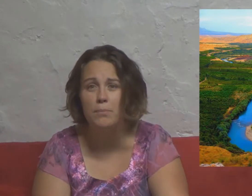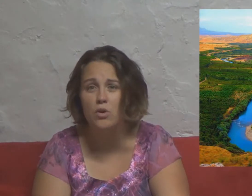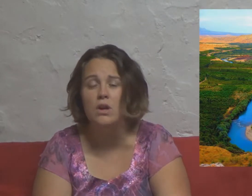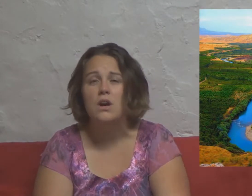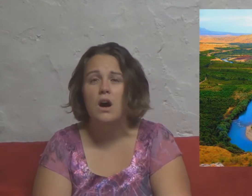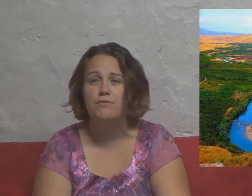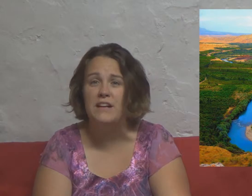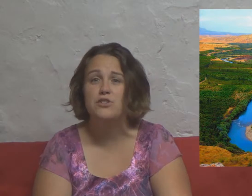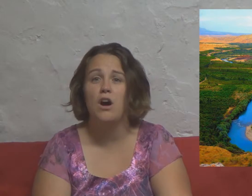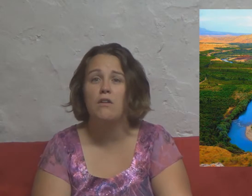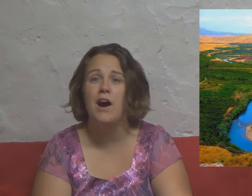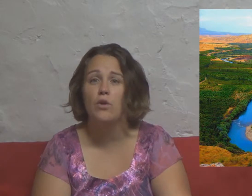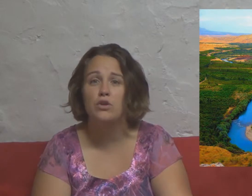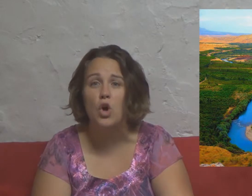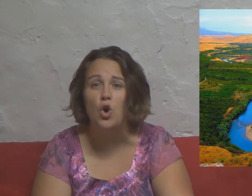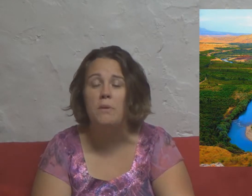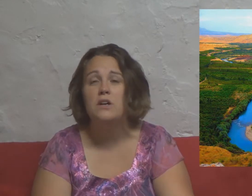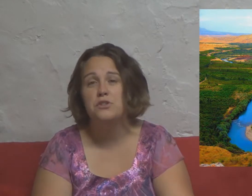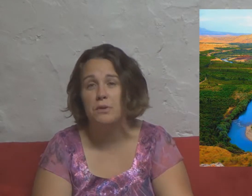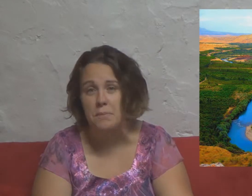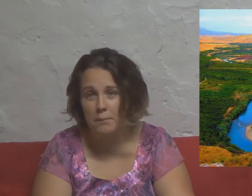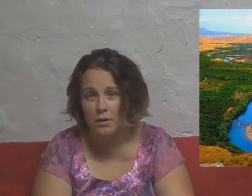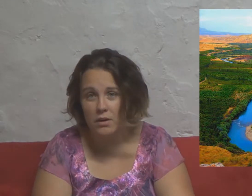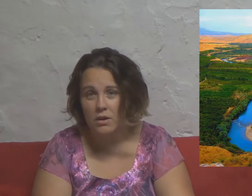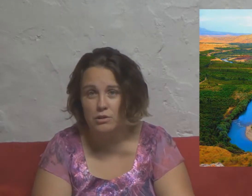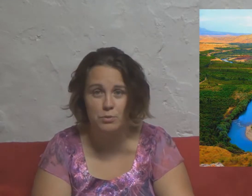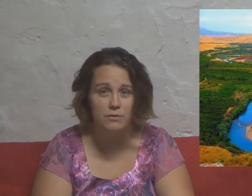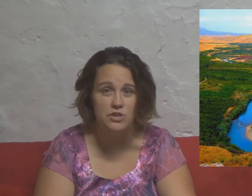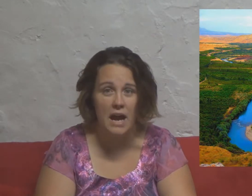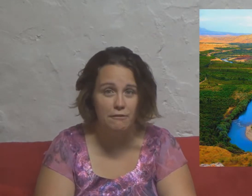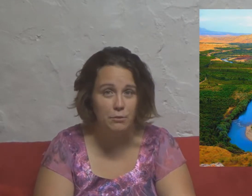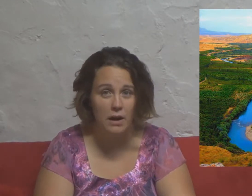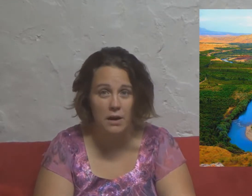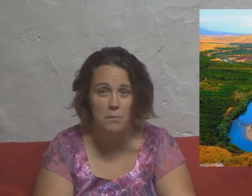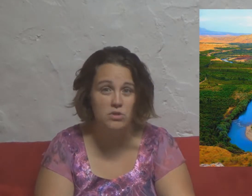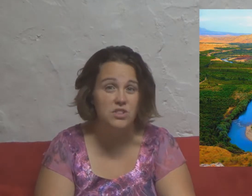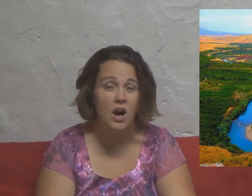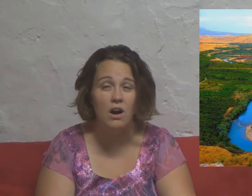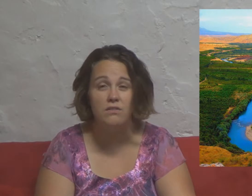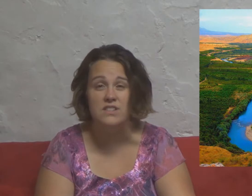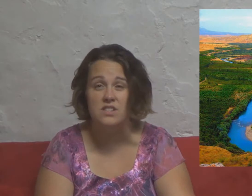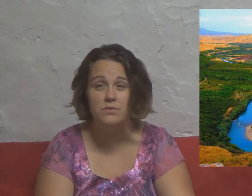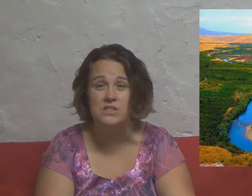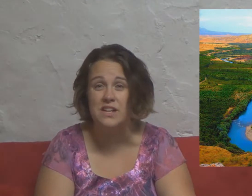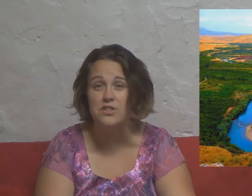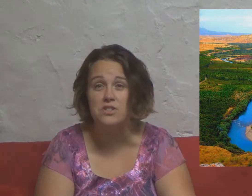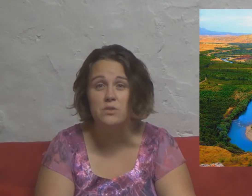simple feature of our globe to remember. There's rivers everywhere, and most of the civilizations that we